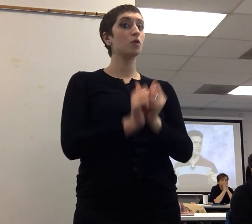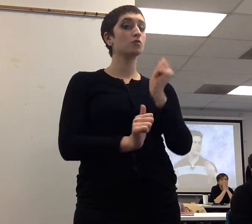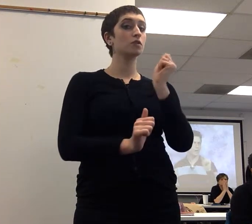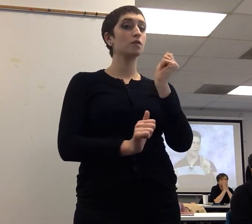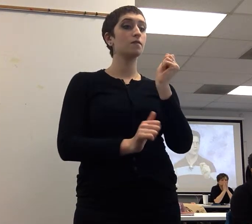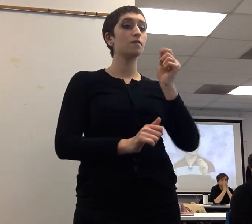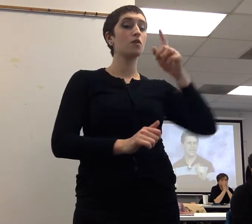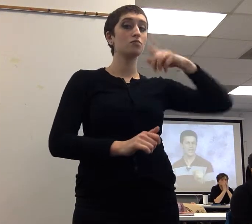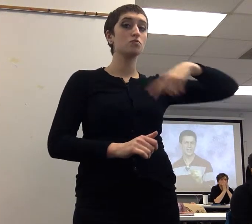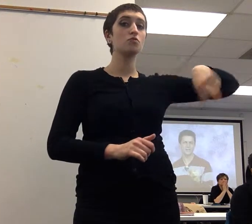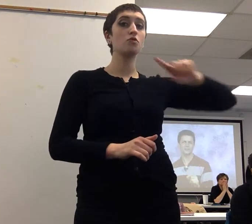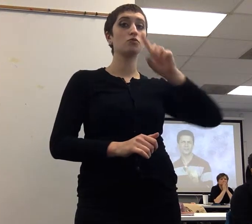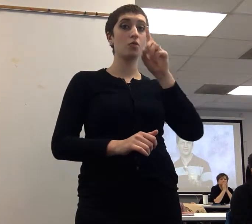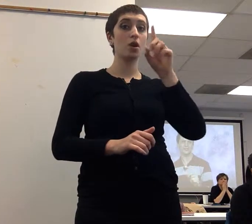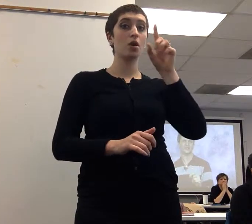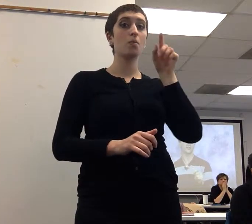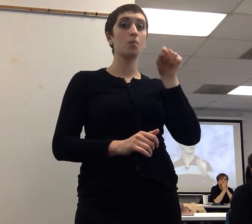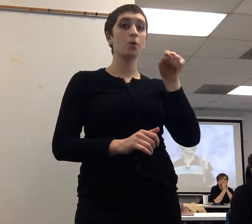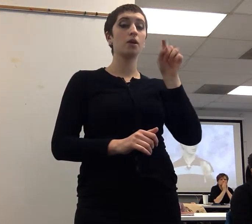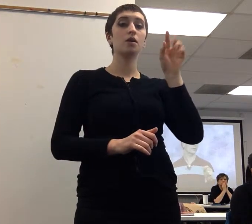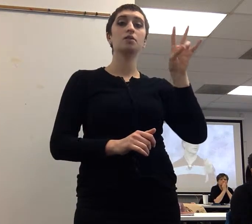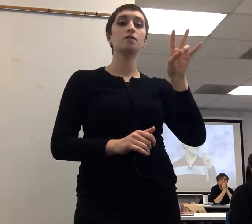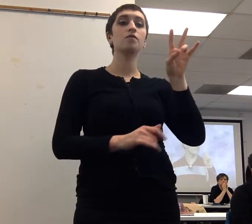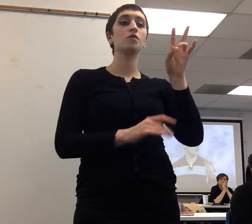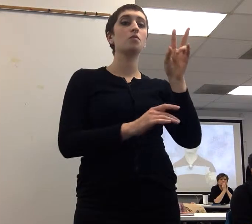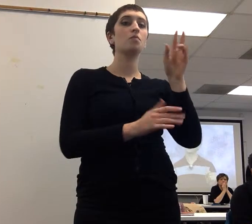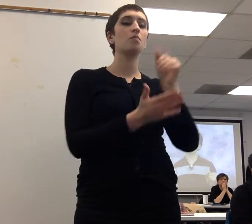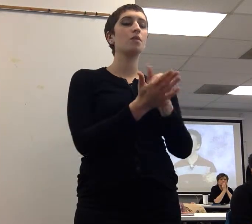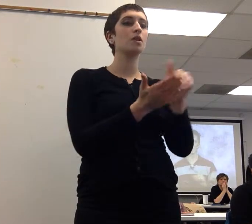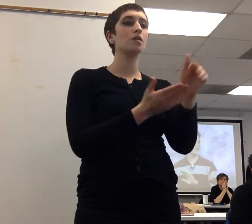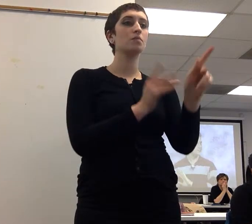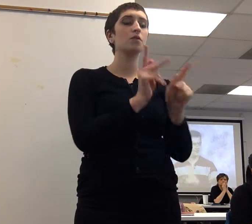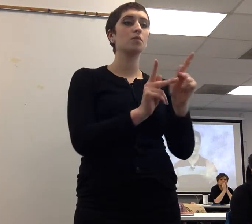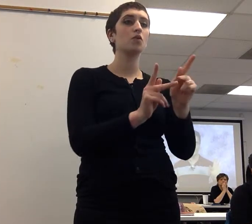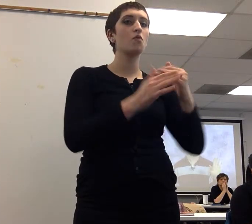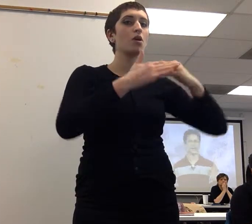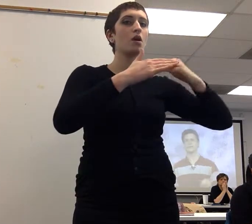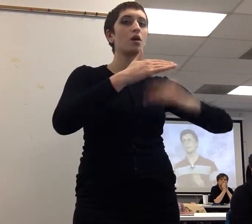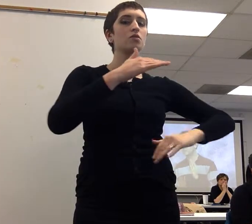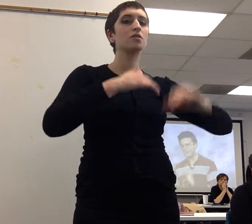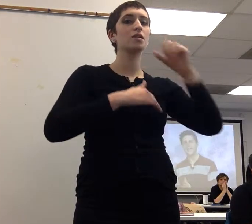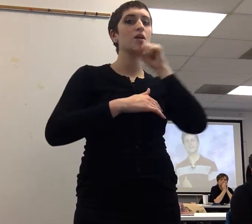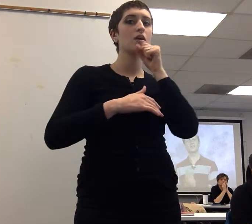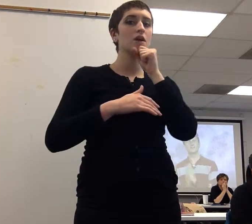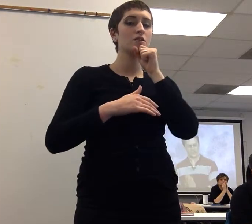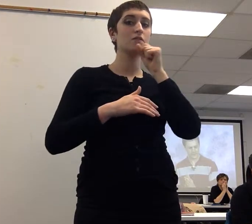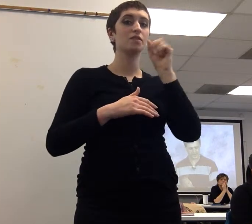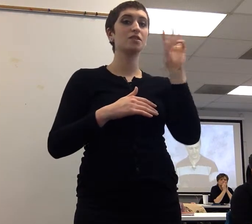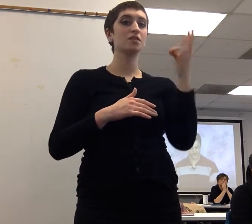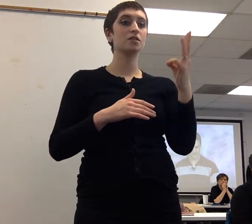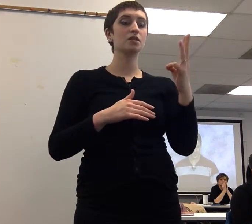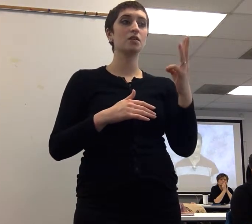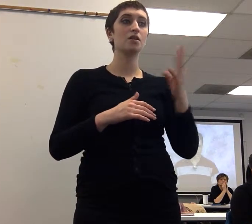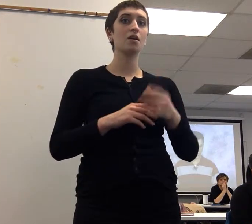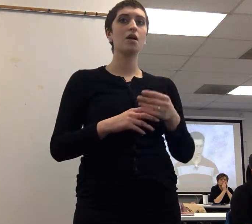million people under the age of 16 working full-time. That's illegal now. You can't do